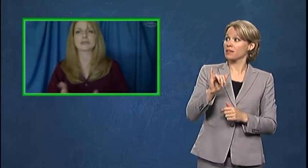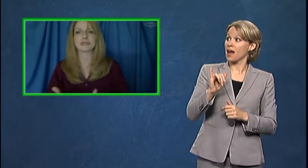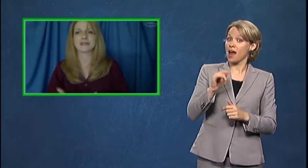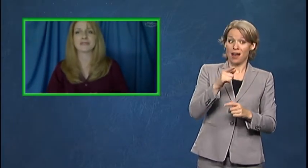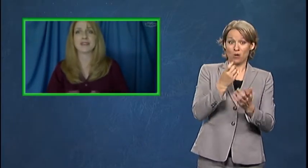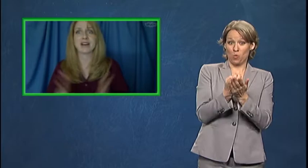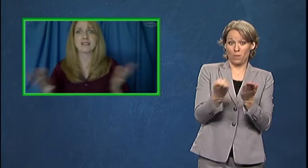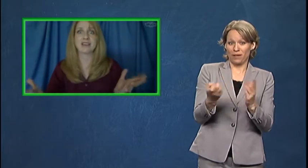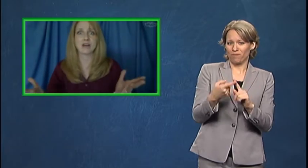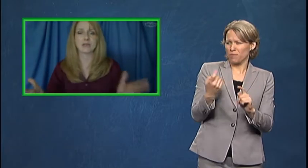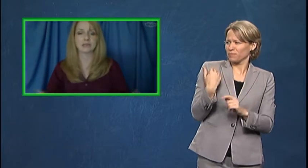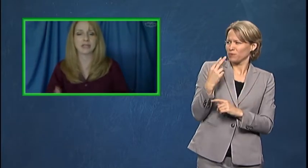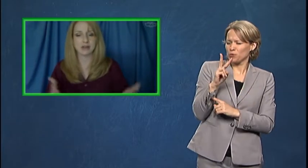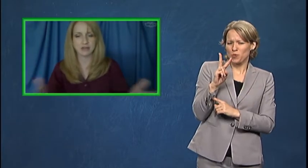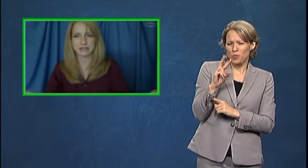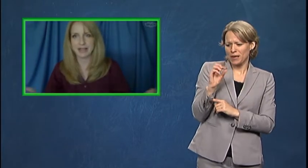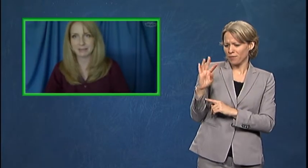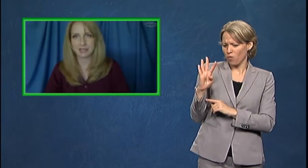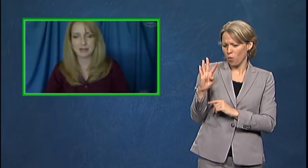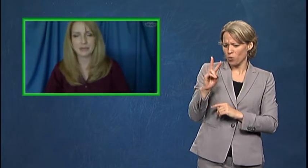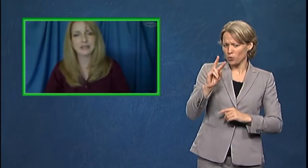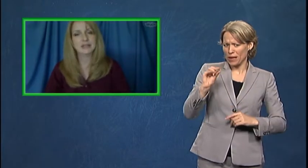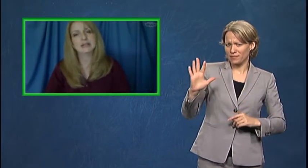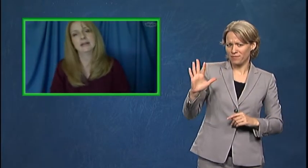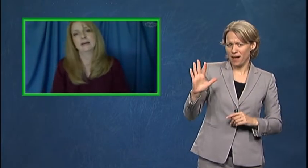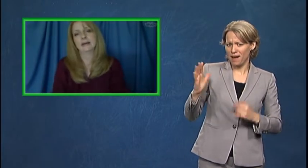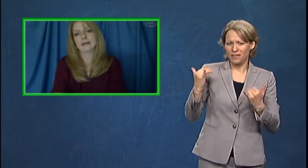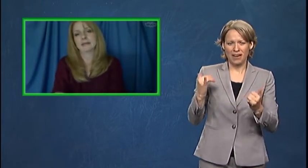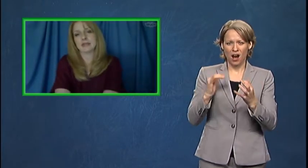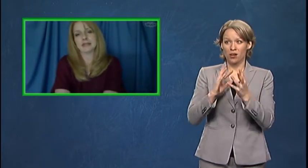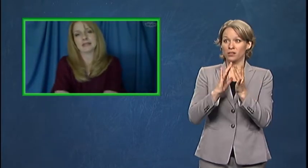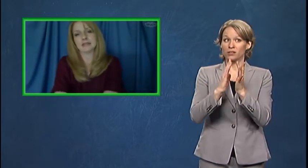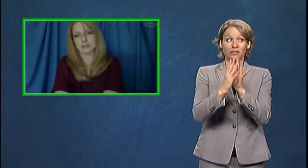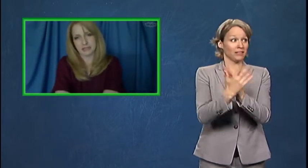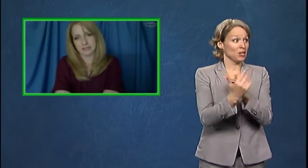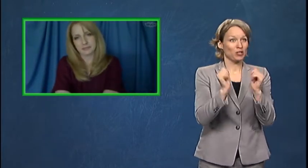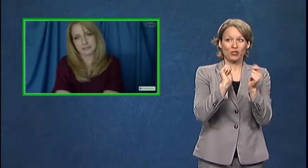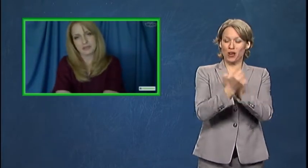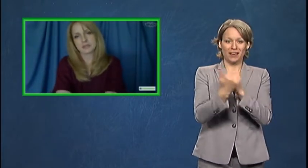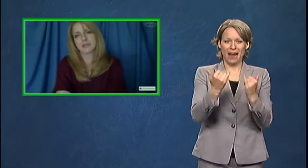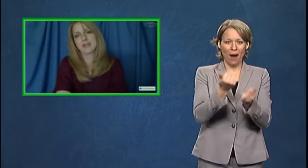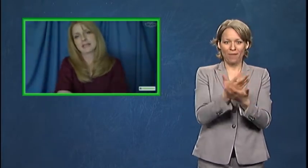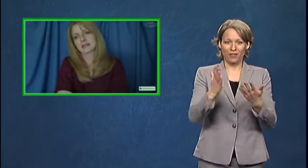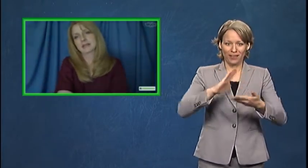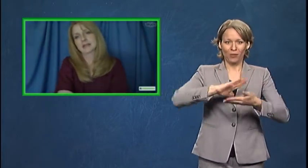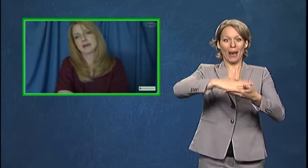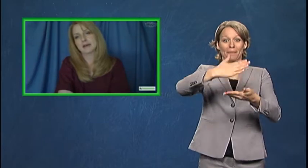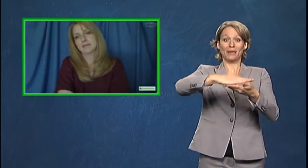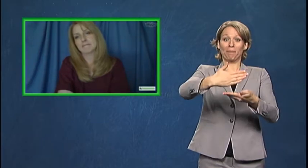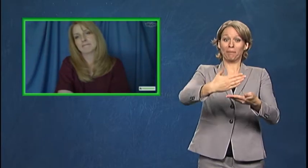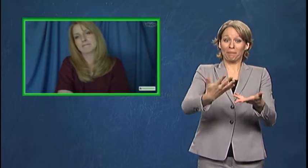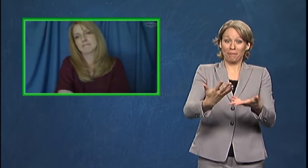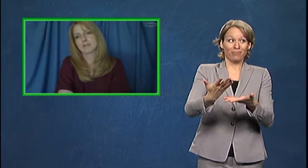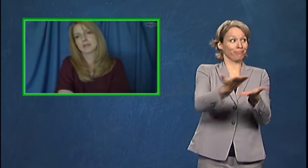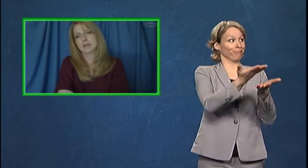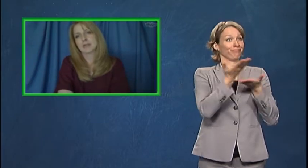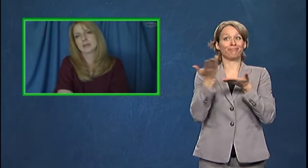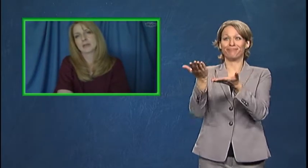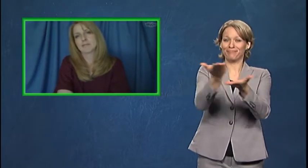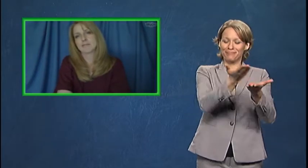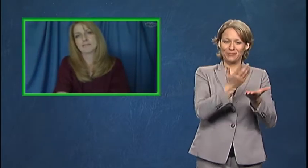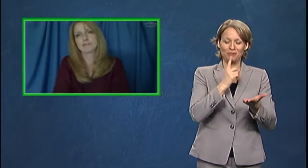2004, 2005, and now we're doing it all on laptop. So that is interesting. So the basic